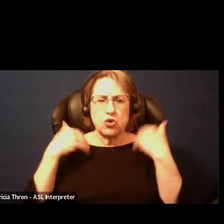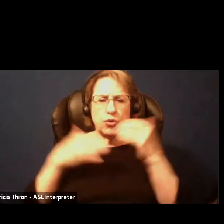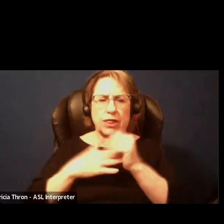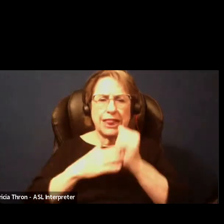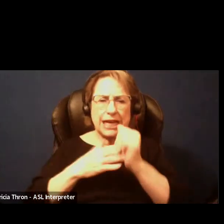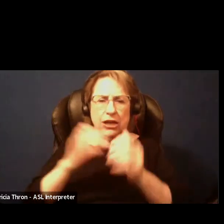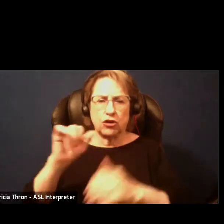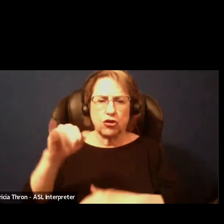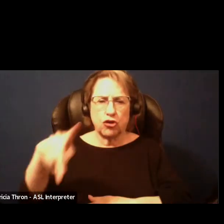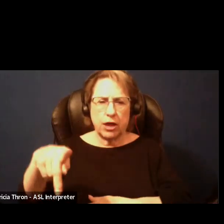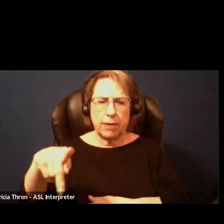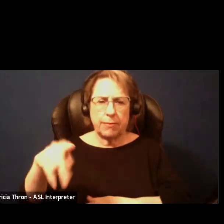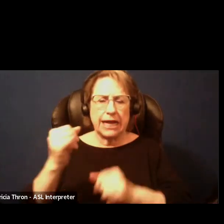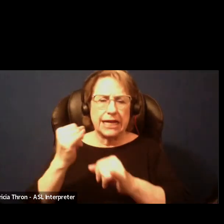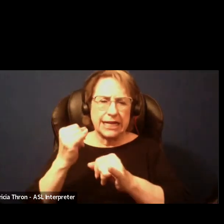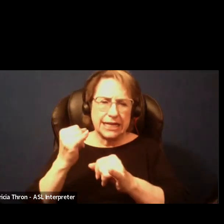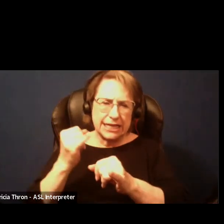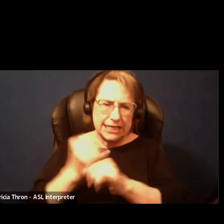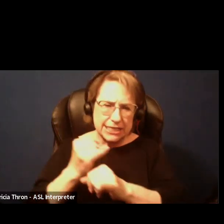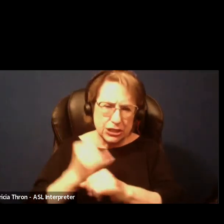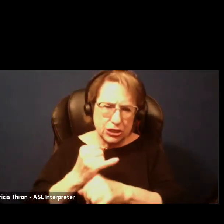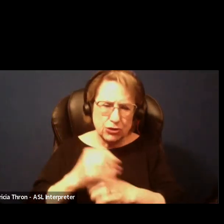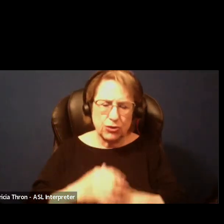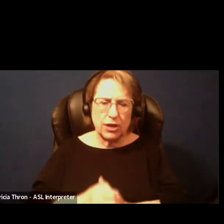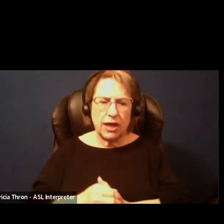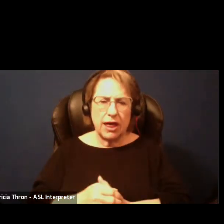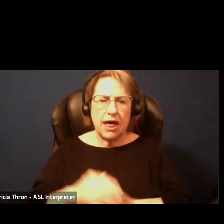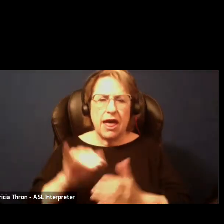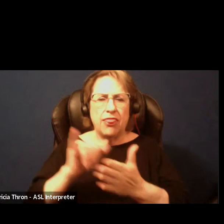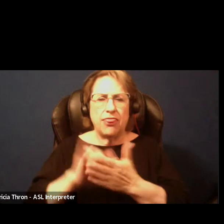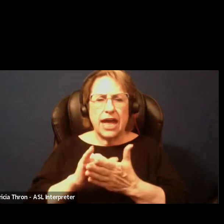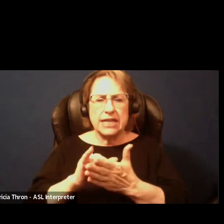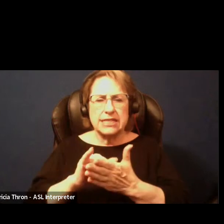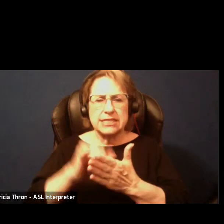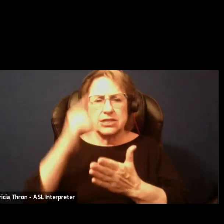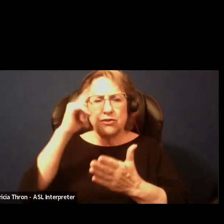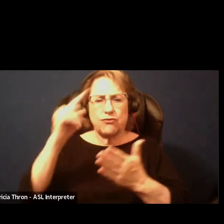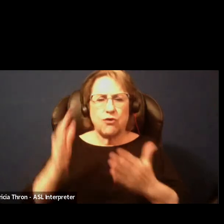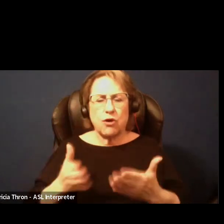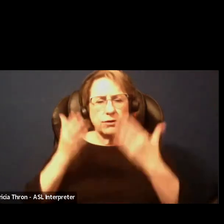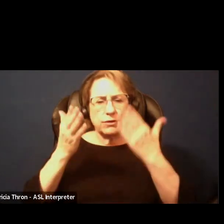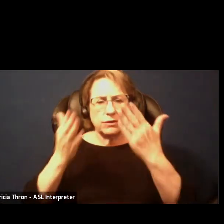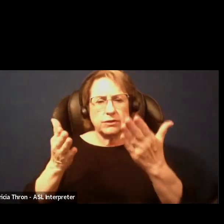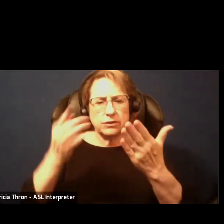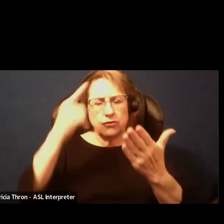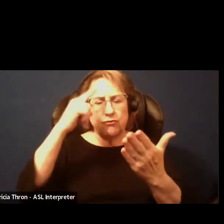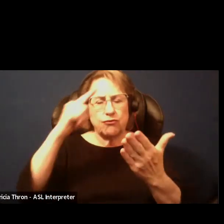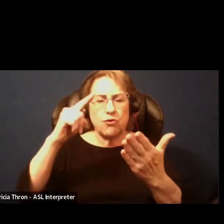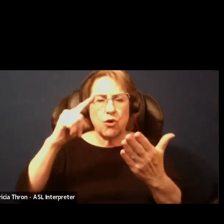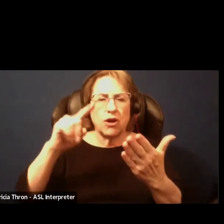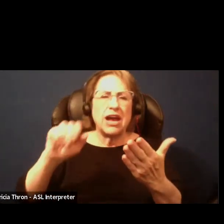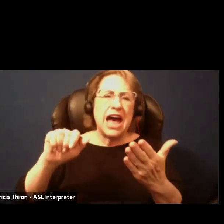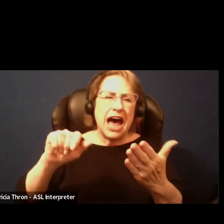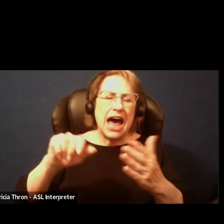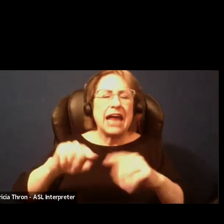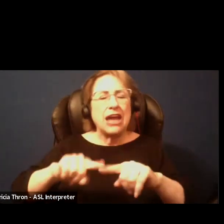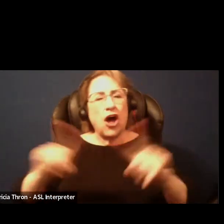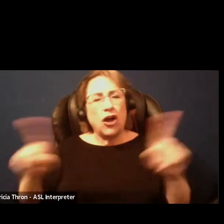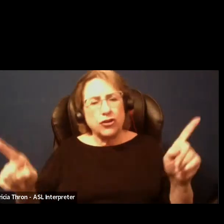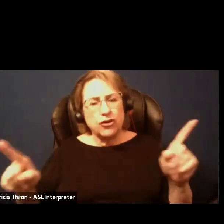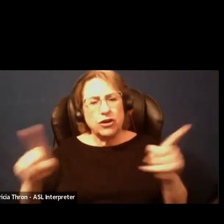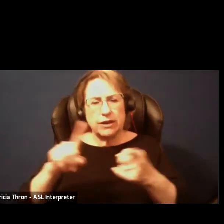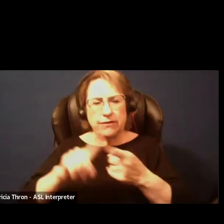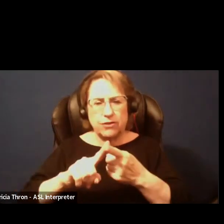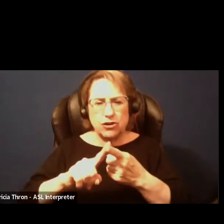for the service, actually. This is the service that they provide for alternative to suspension. Okay. Got it. Okay. I move to